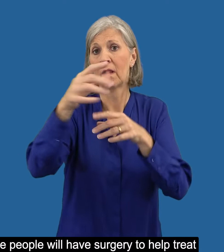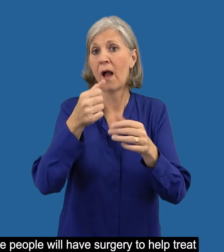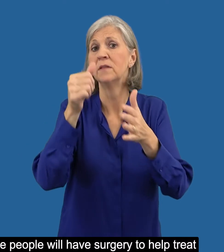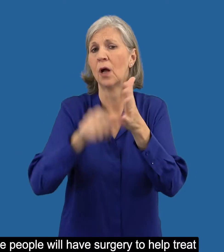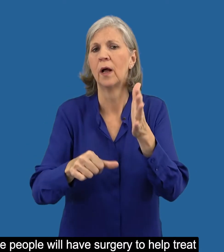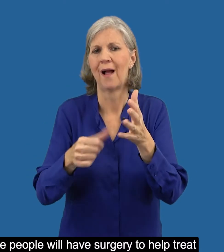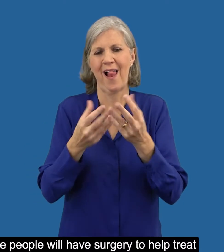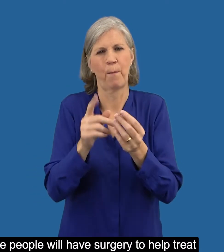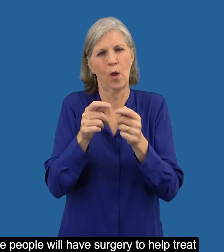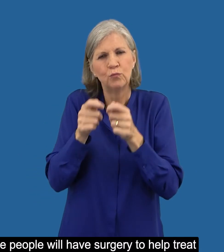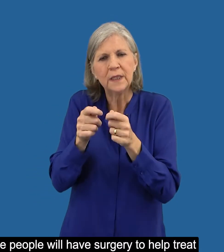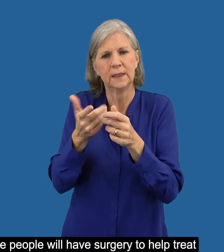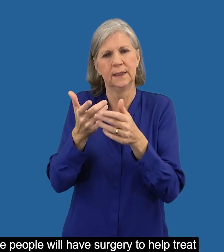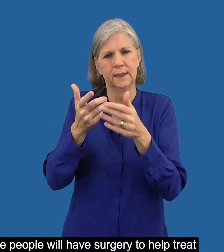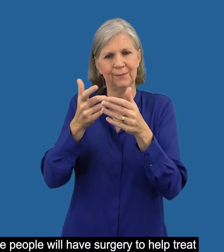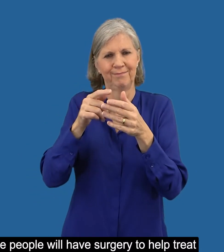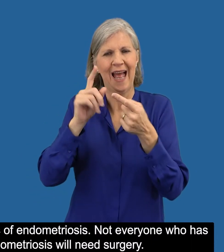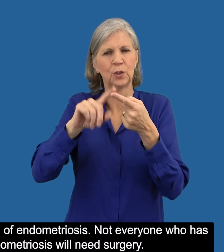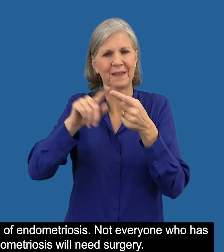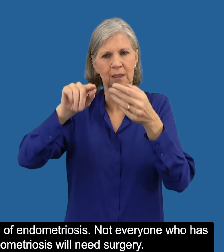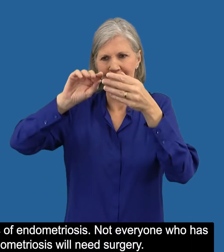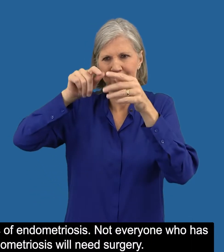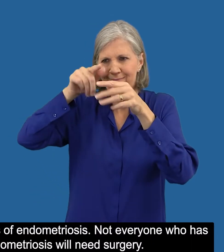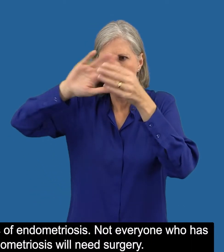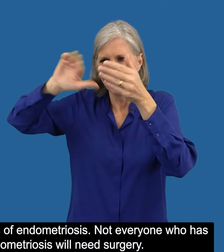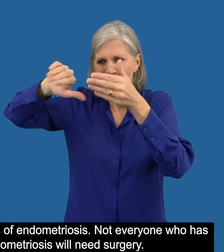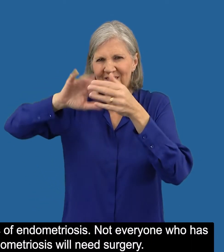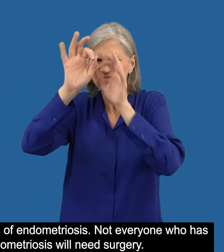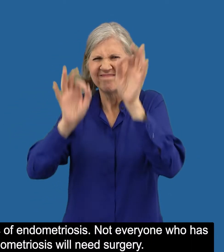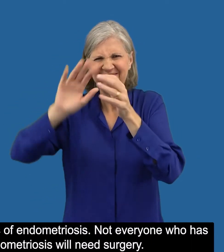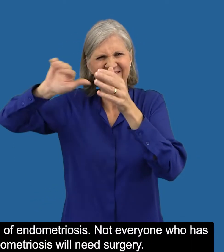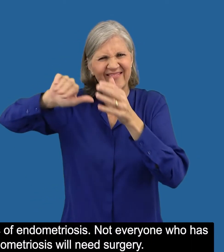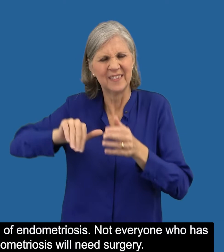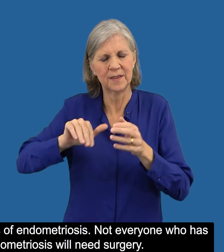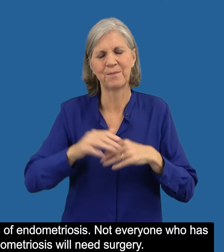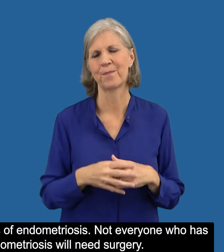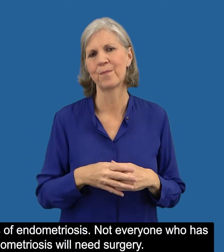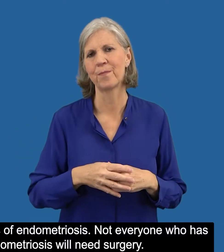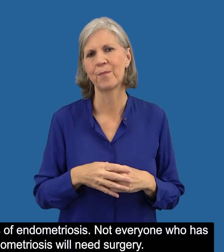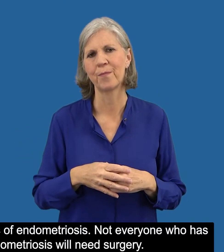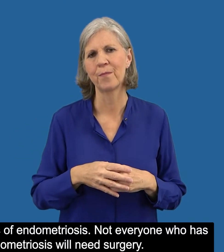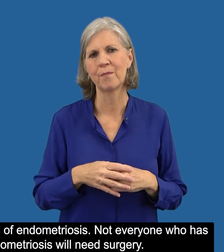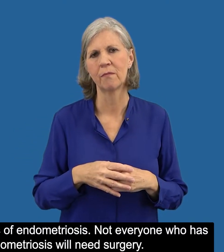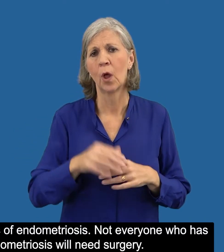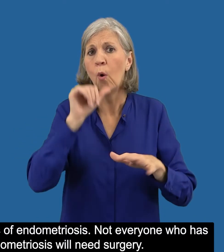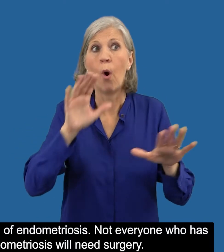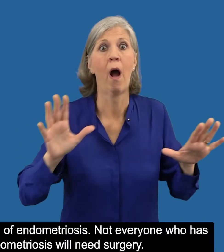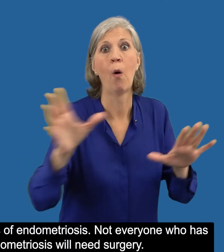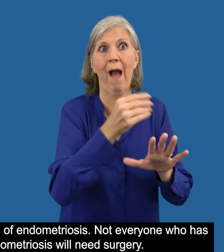Surgery. Some people will have surgery to help treat or remove areas of endometriosis. Not everyone who